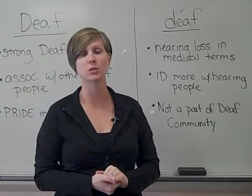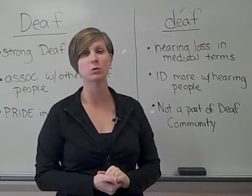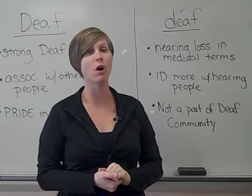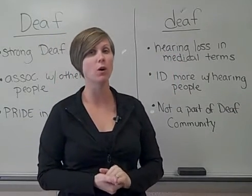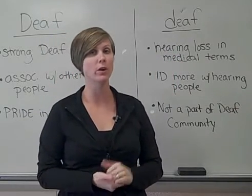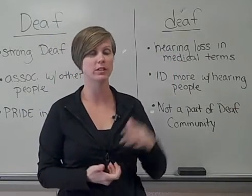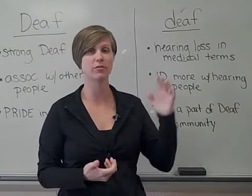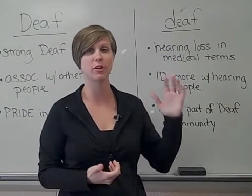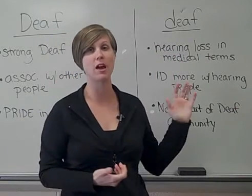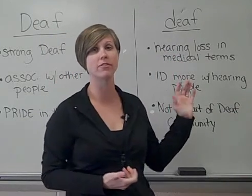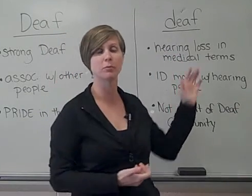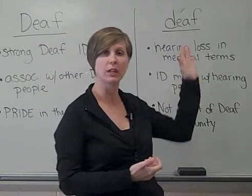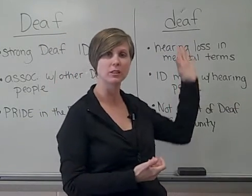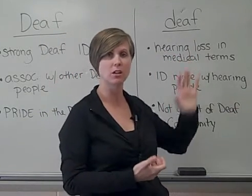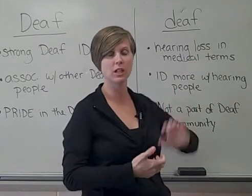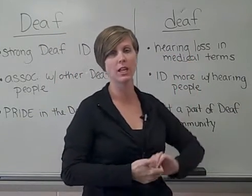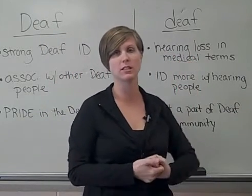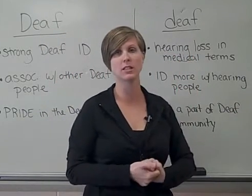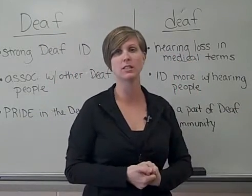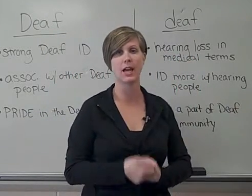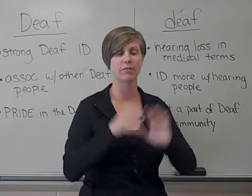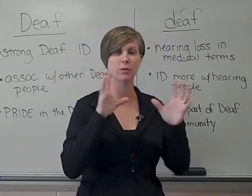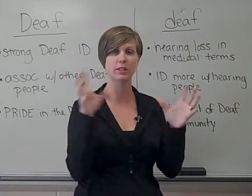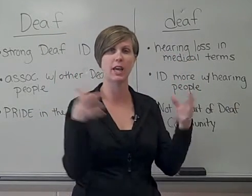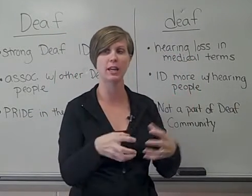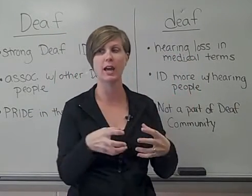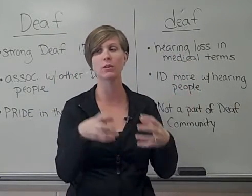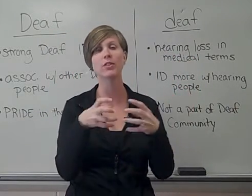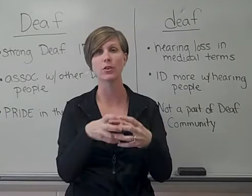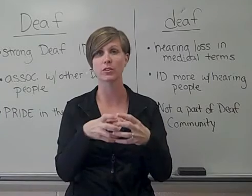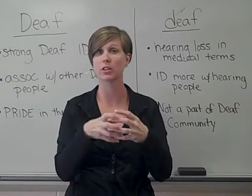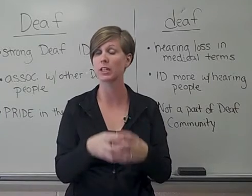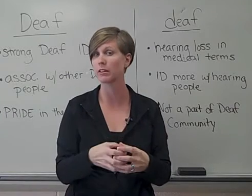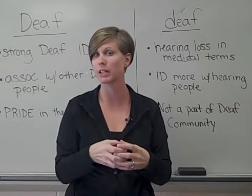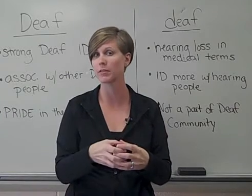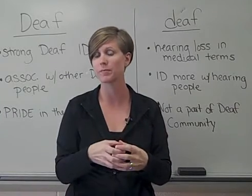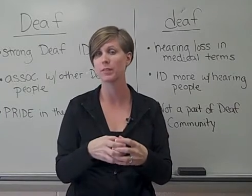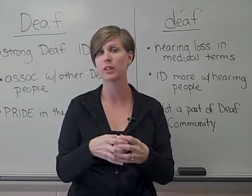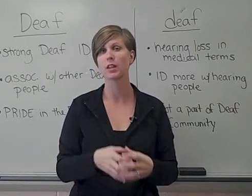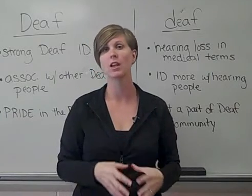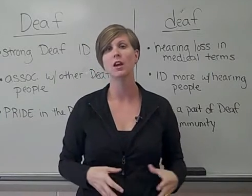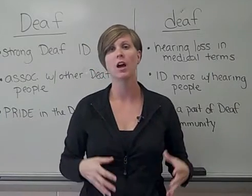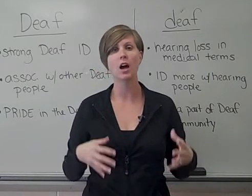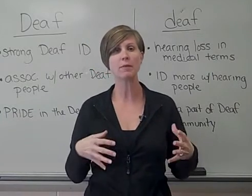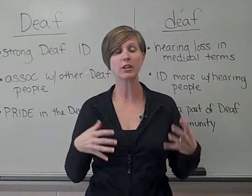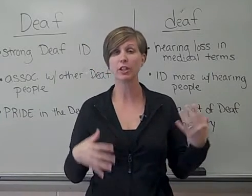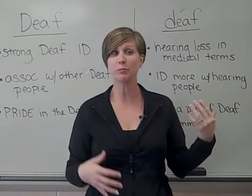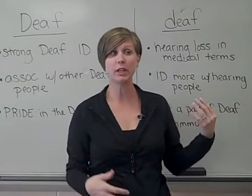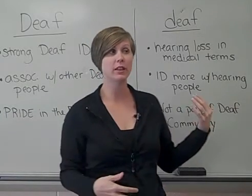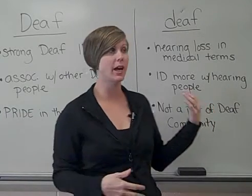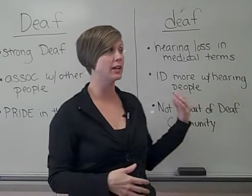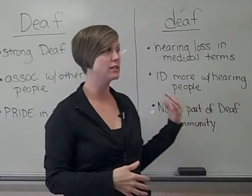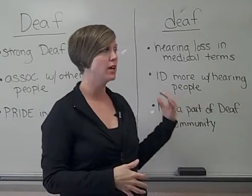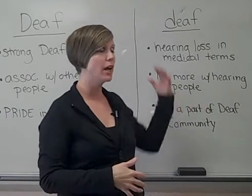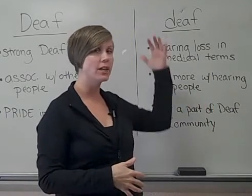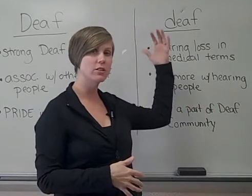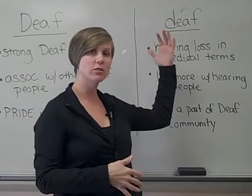school will always and forever be a lowercase d deaf and want to hang out with those that are hearing. It could be that a